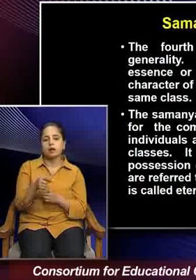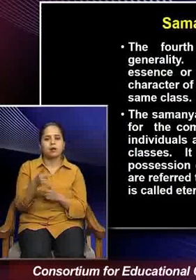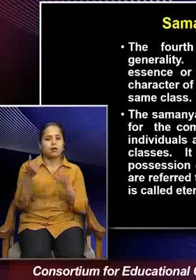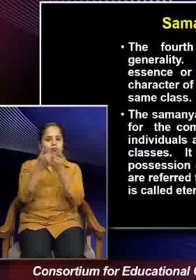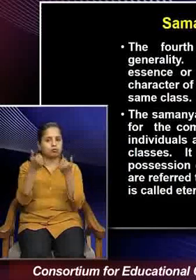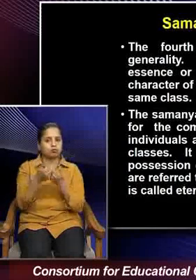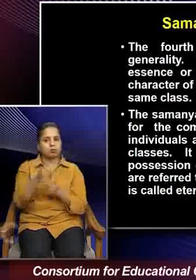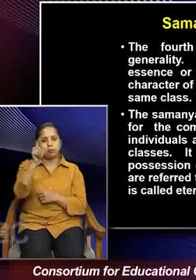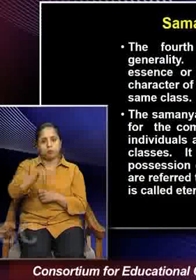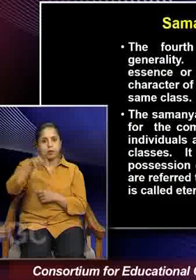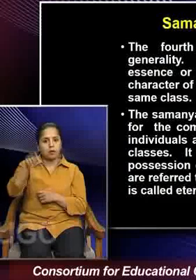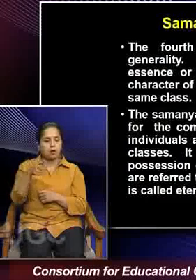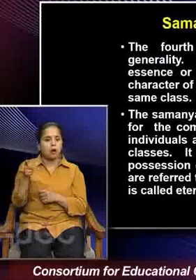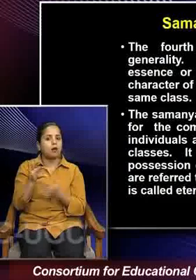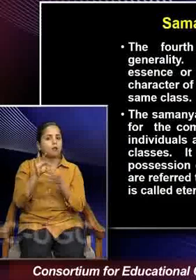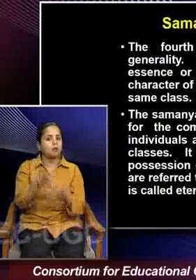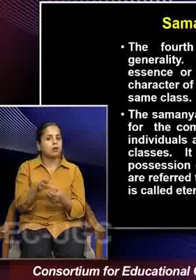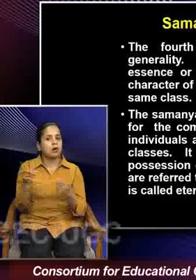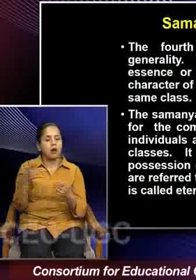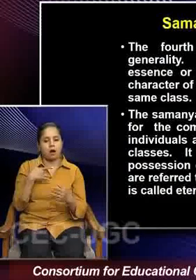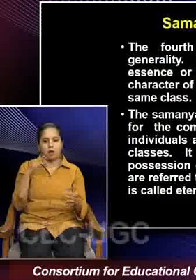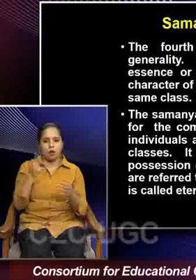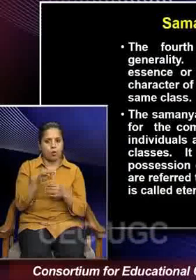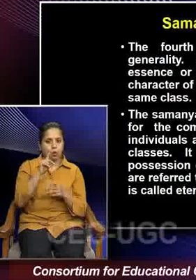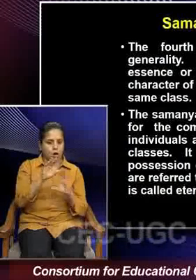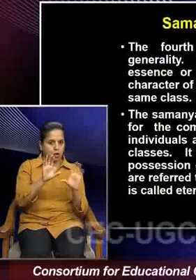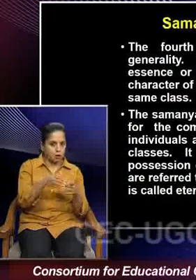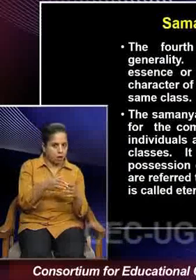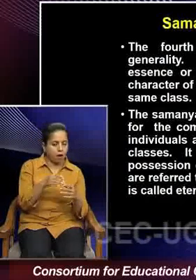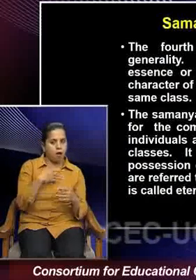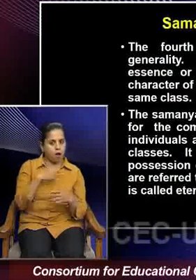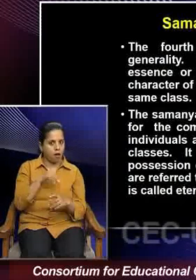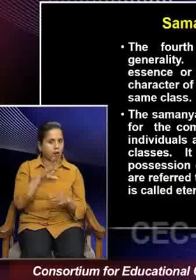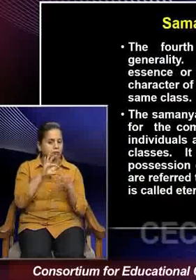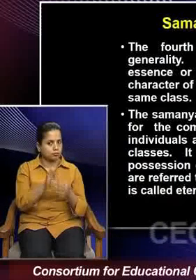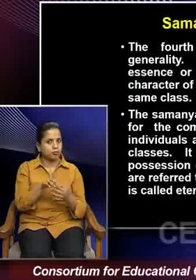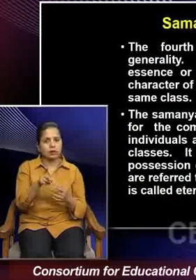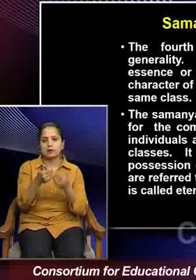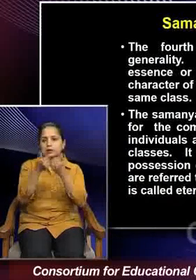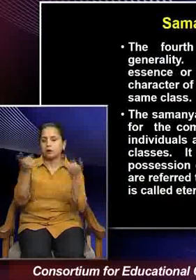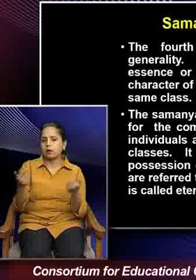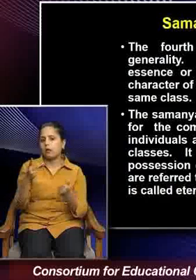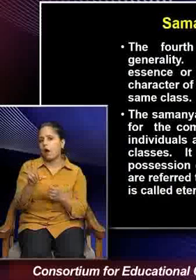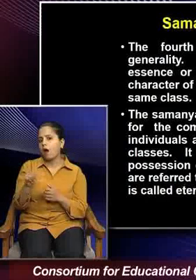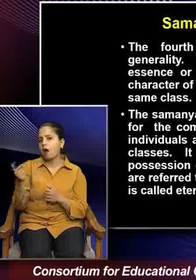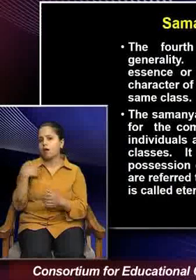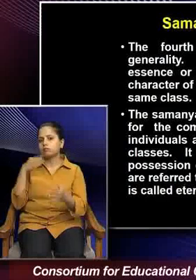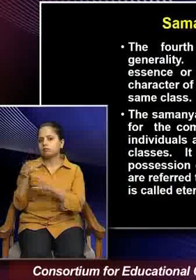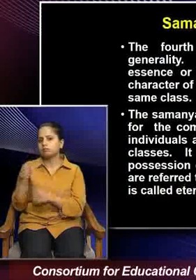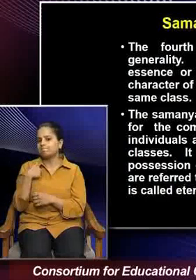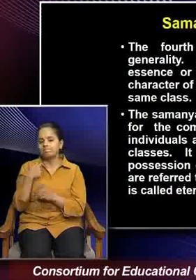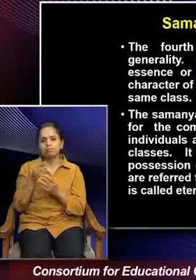the individuals as referred to as belonging to one class, and that differentiates them from belonging to the other